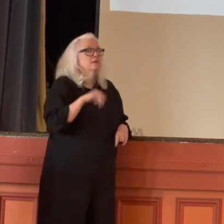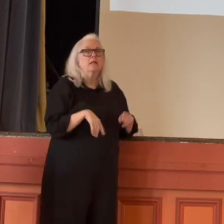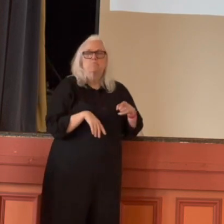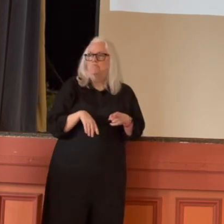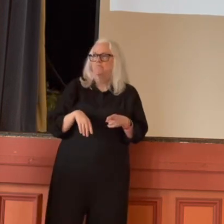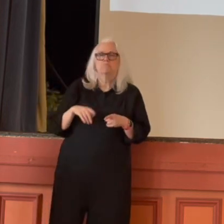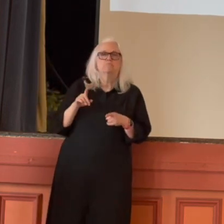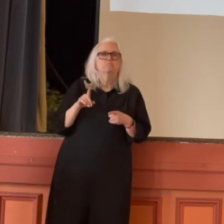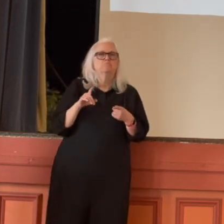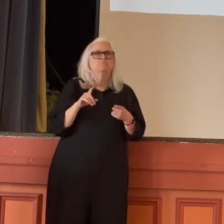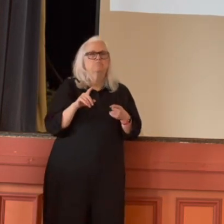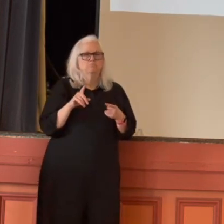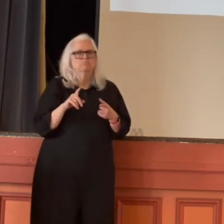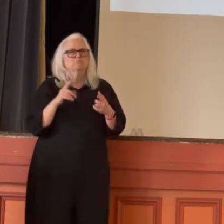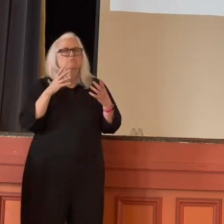Avenue.